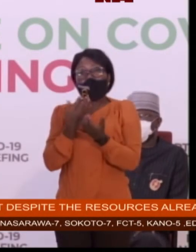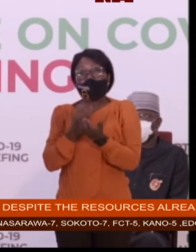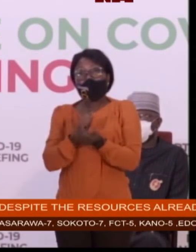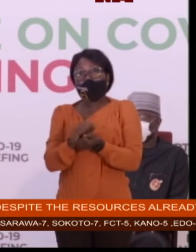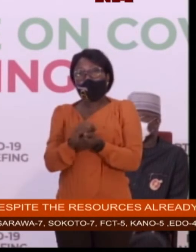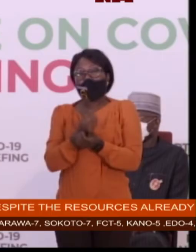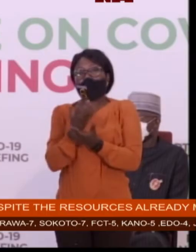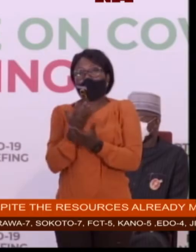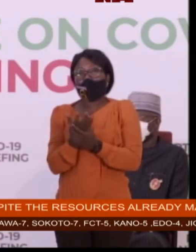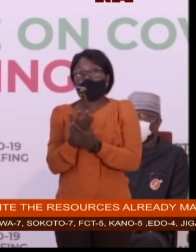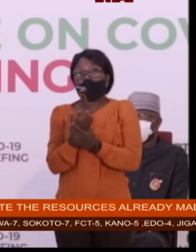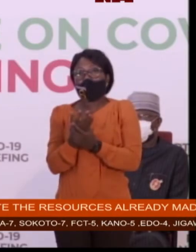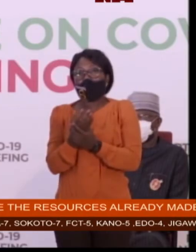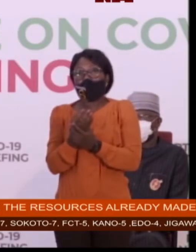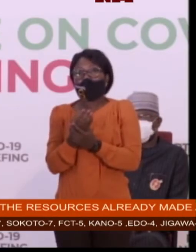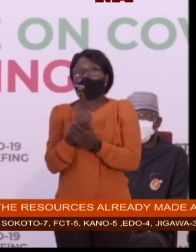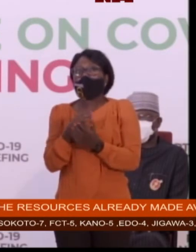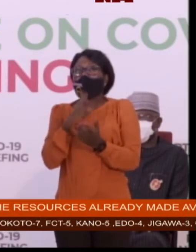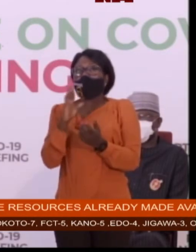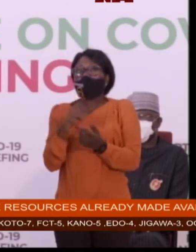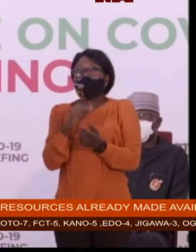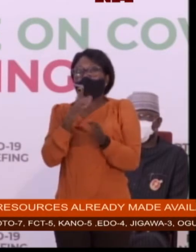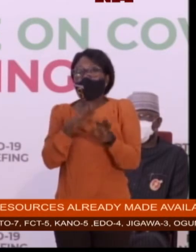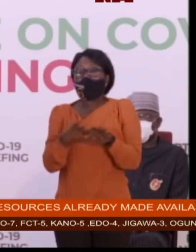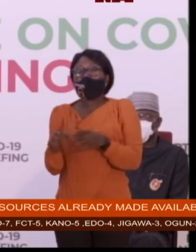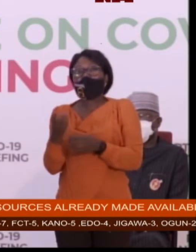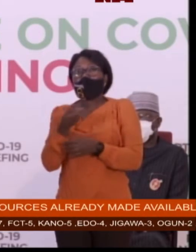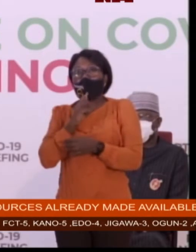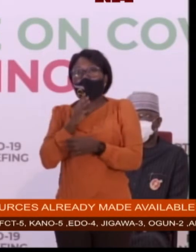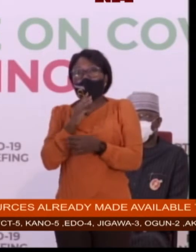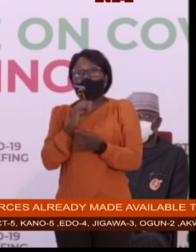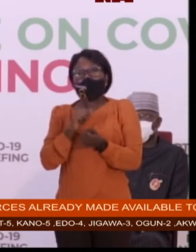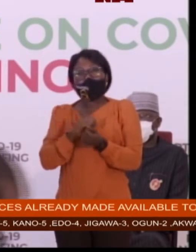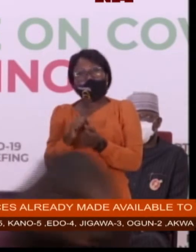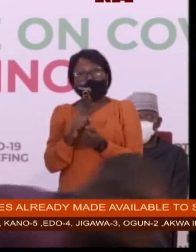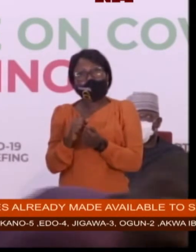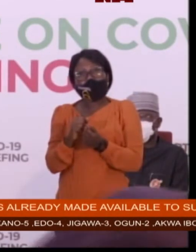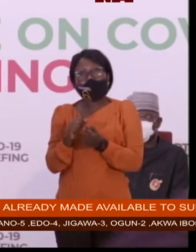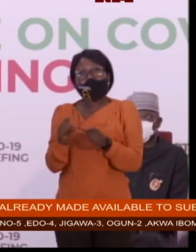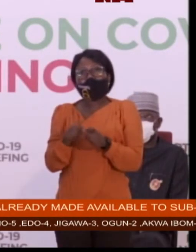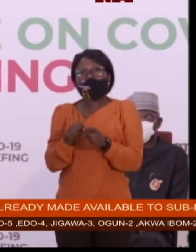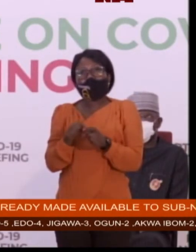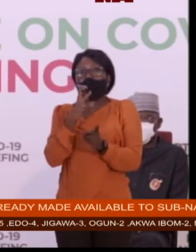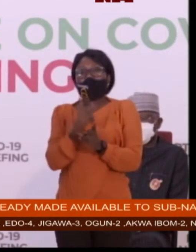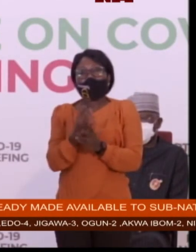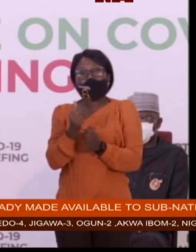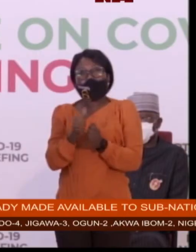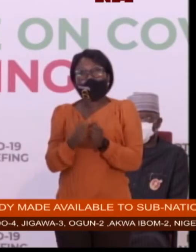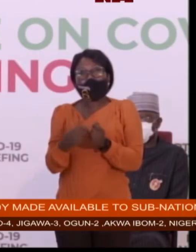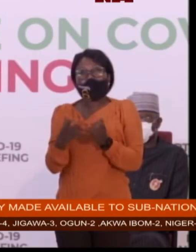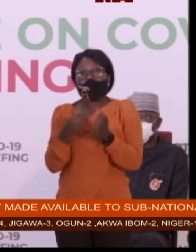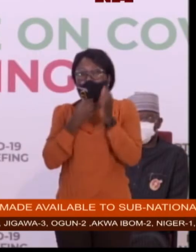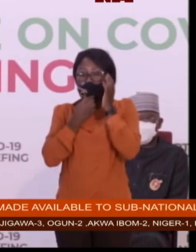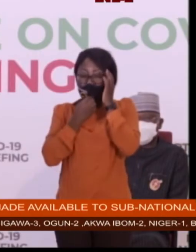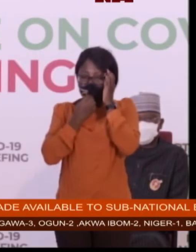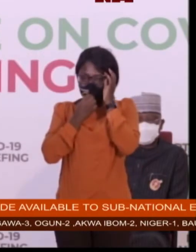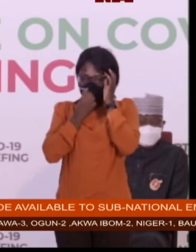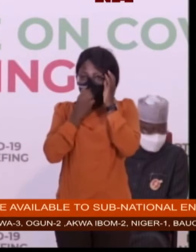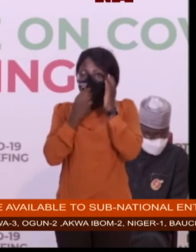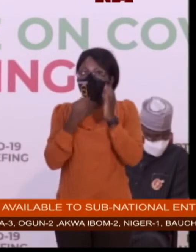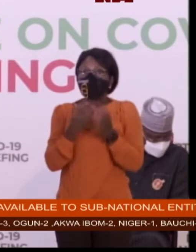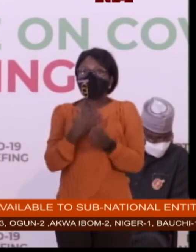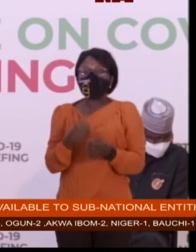shiga rintsi da sauransu shine zai taimake mu saboda haka muna kira ga al'umma si